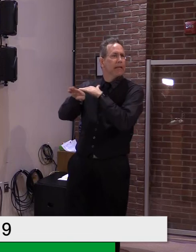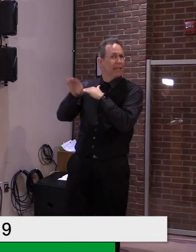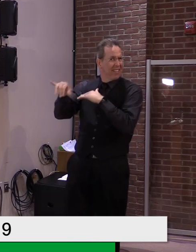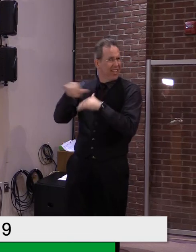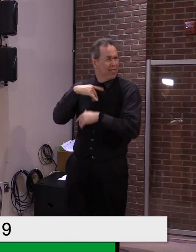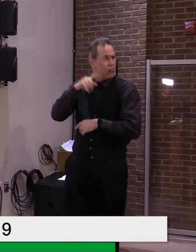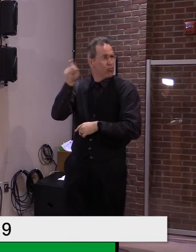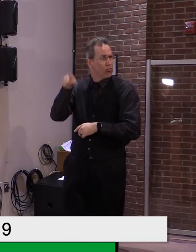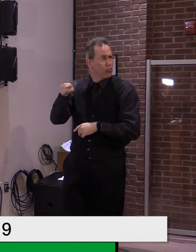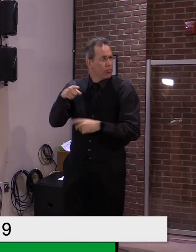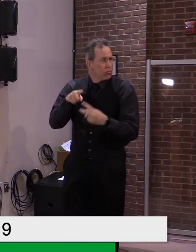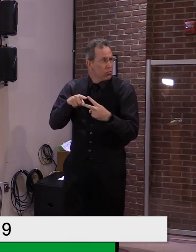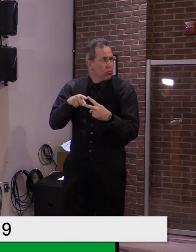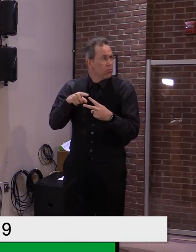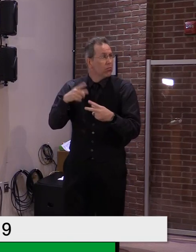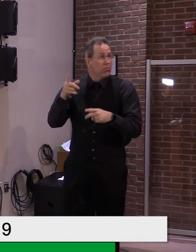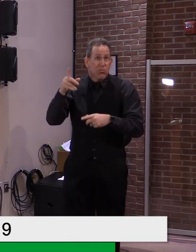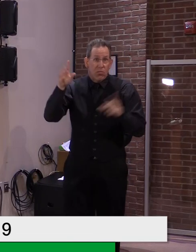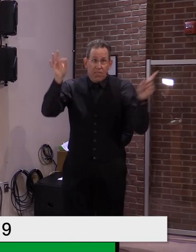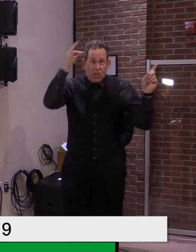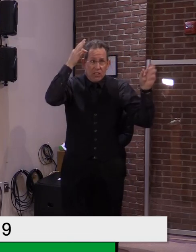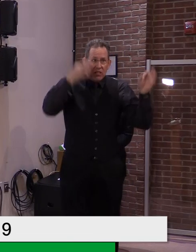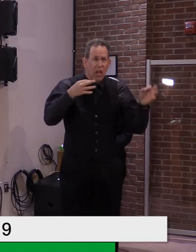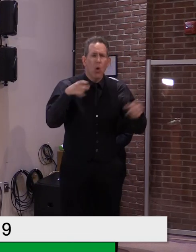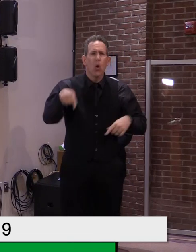that a decision that would be made by you?